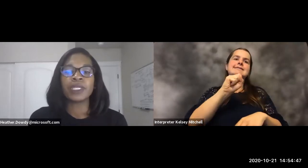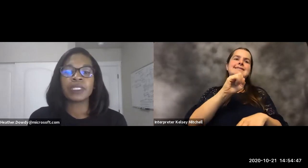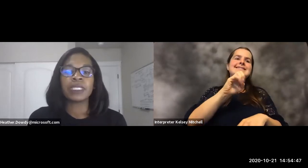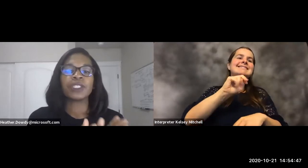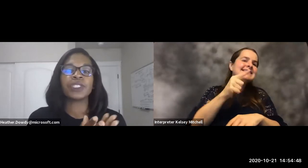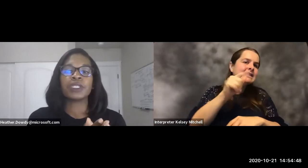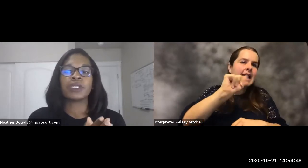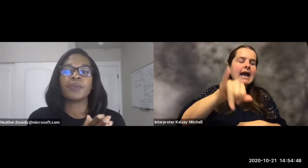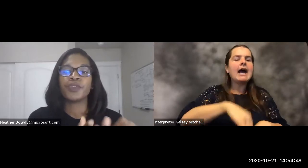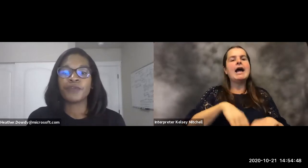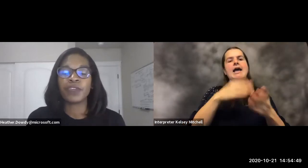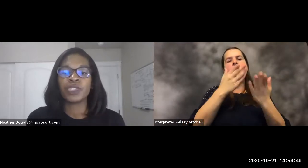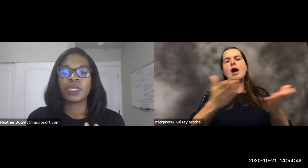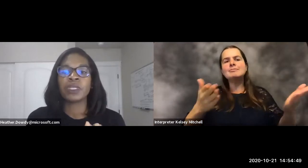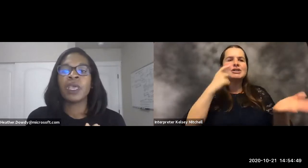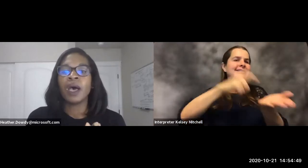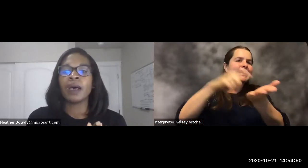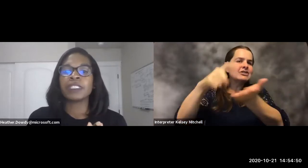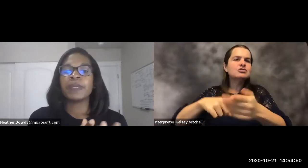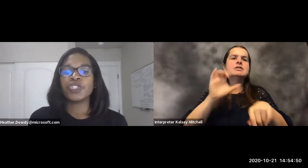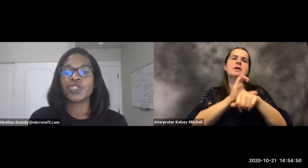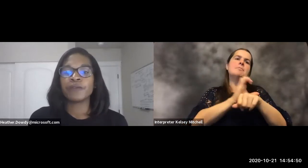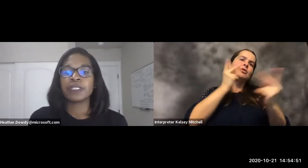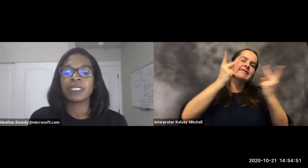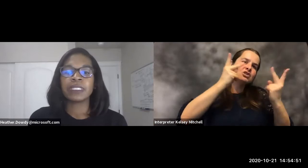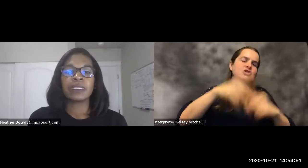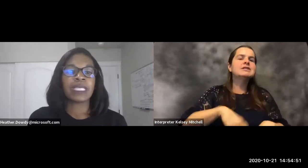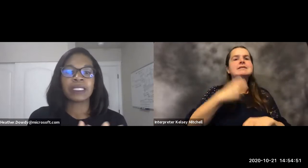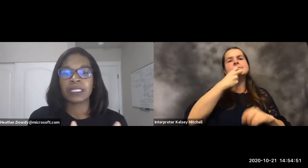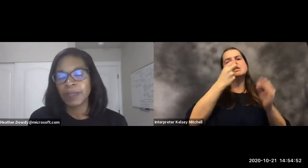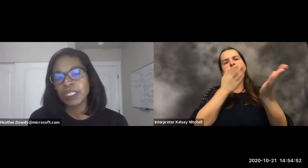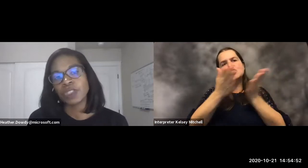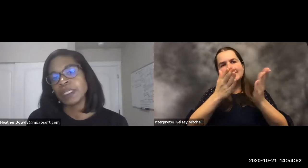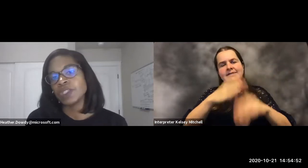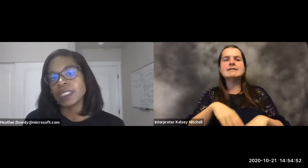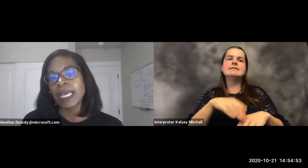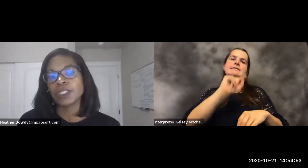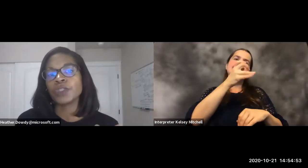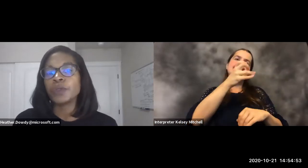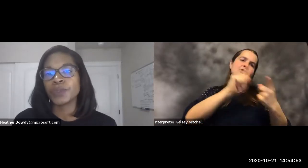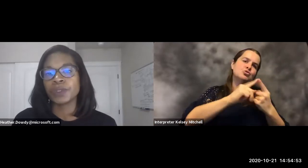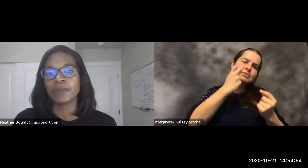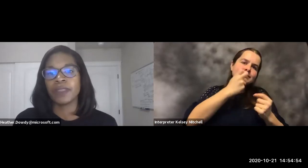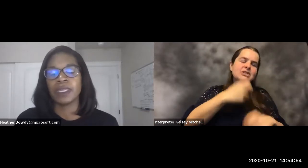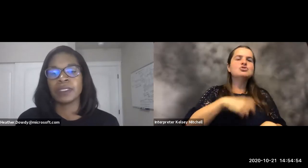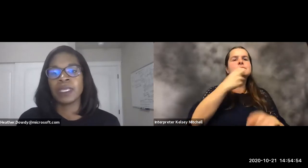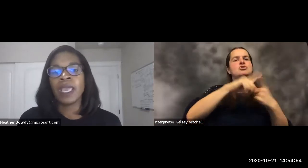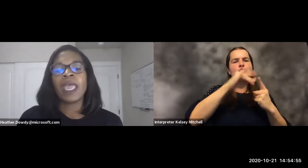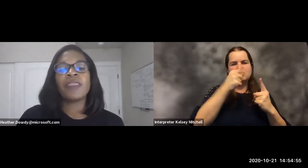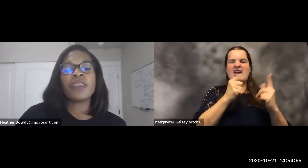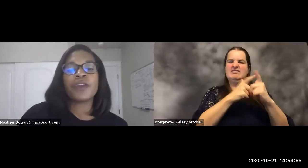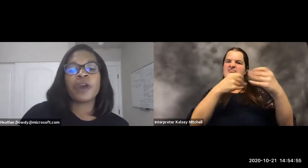or object detection, computer vision, speech services, text to speech, speech to text, those sorts of